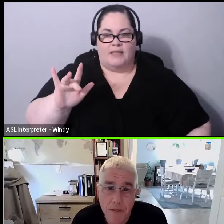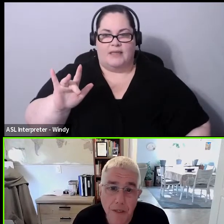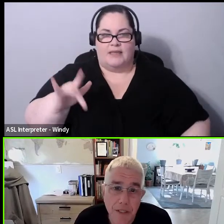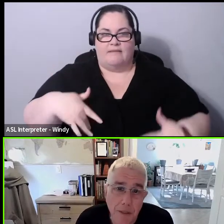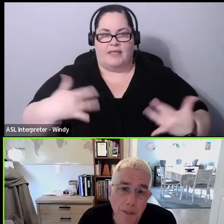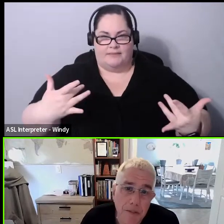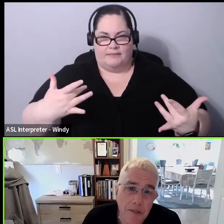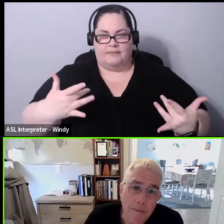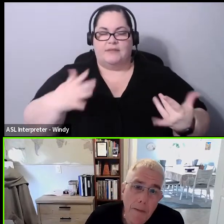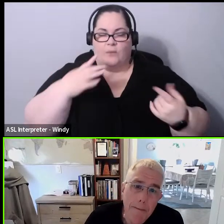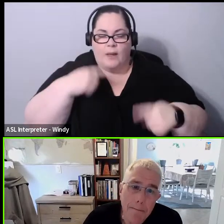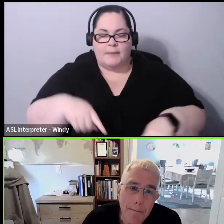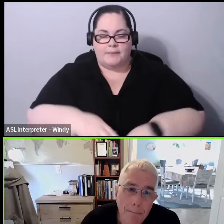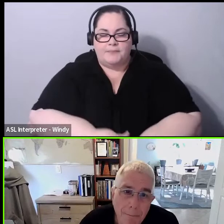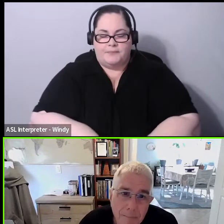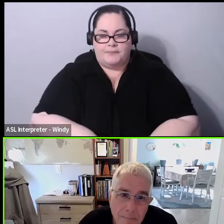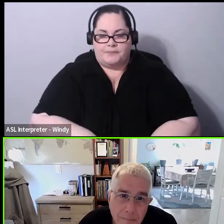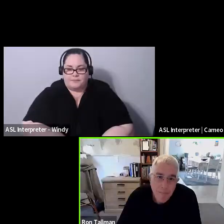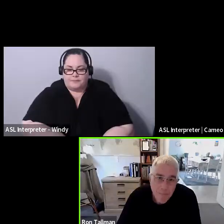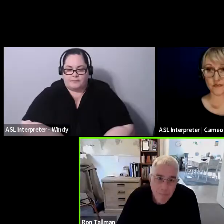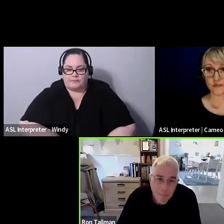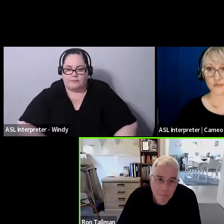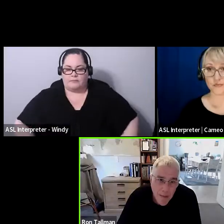event that's going to take place.